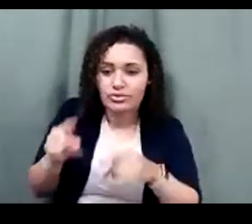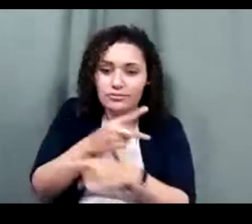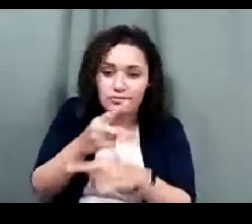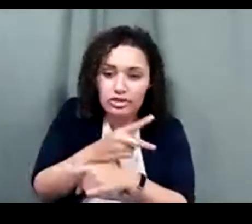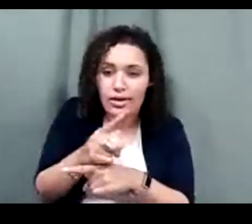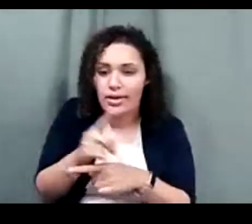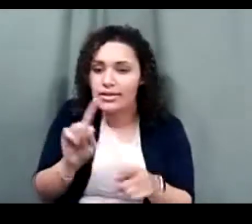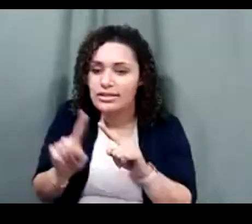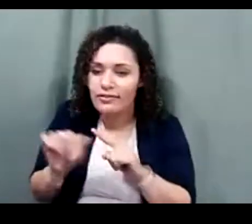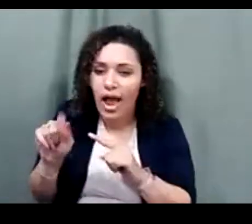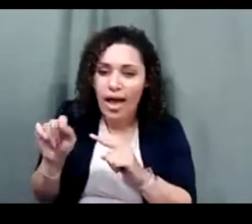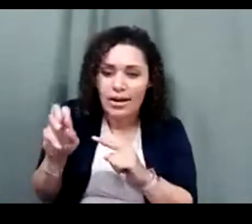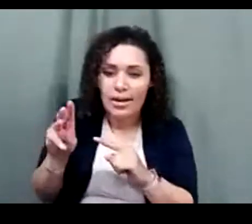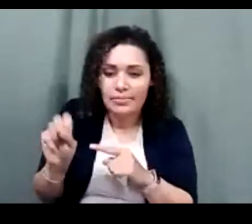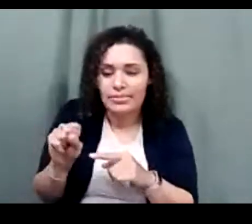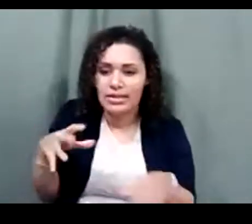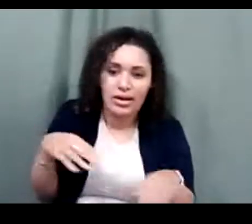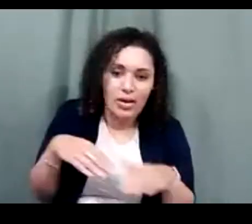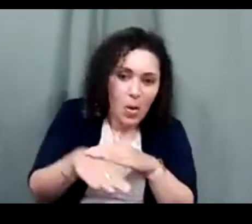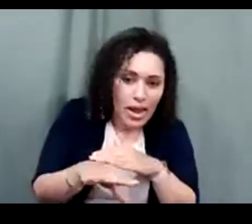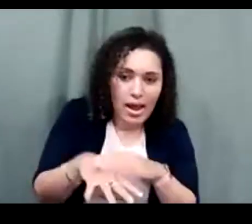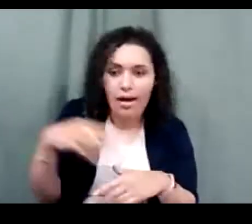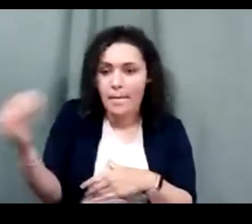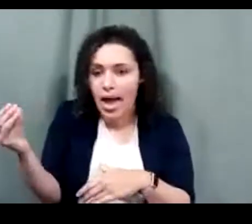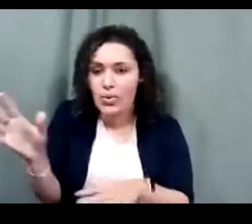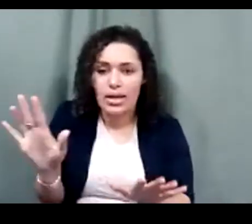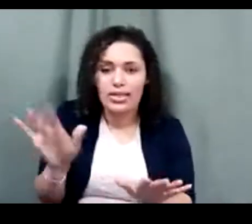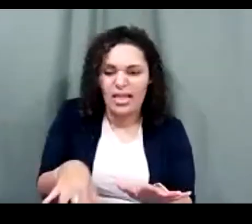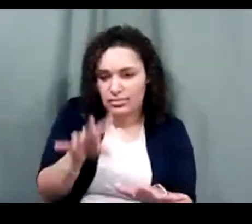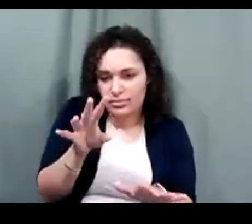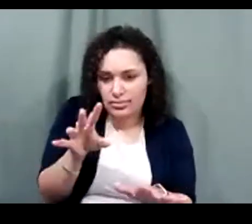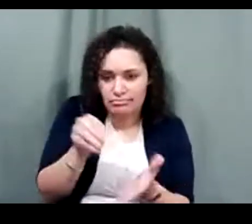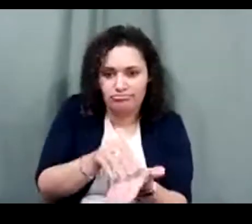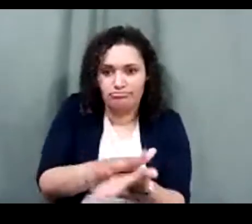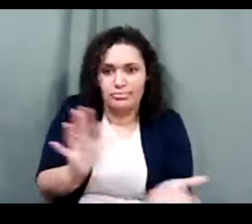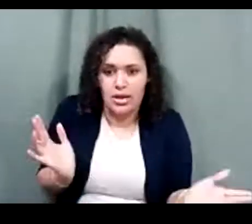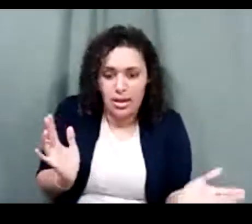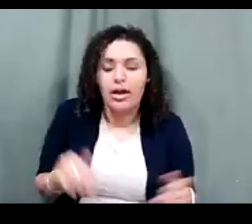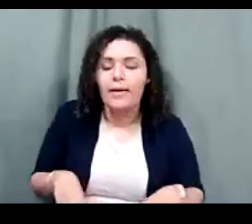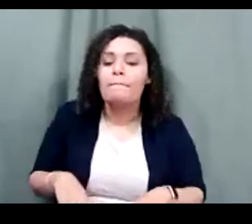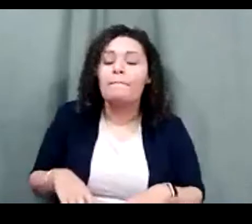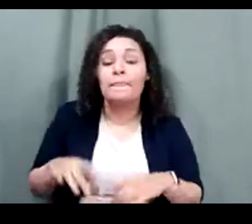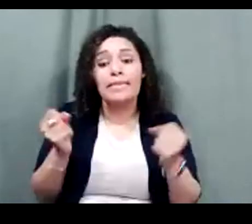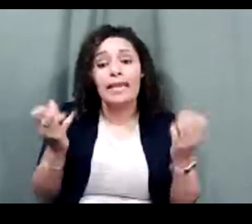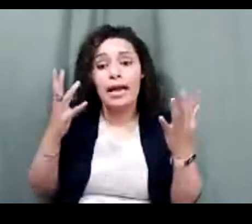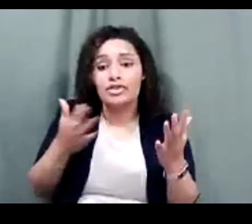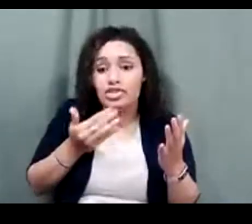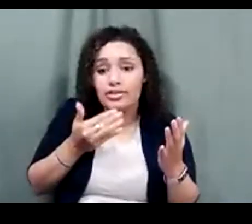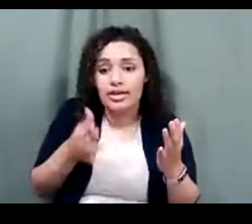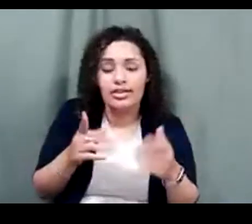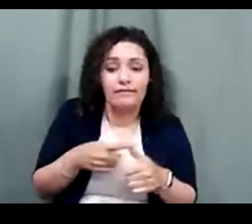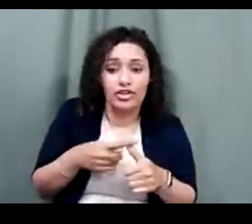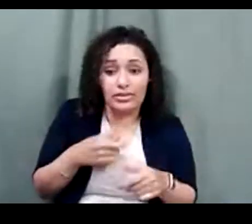different atoms that went in and went out, like that's what you come up with. And the amount of sugar that's there in the first place is